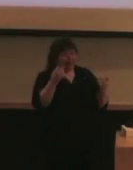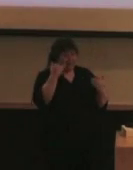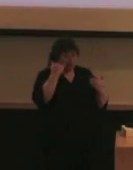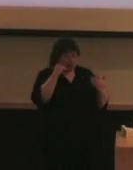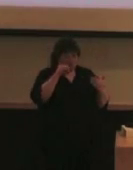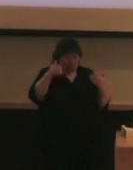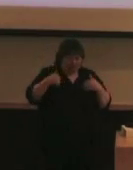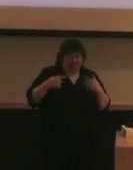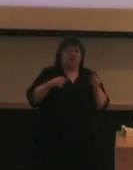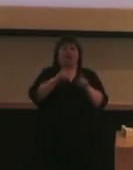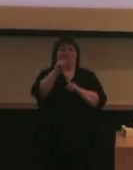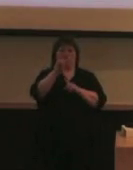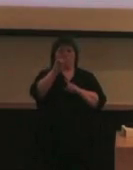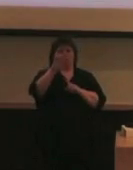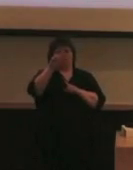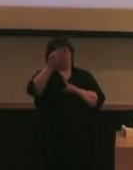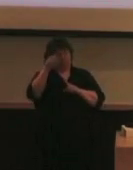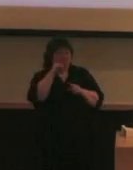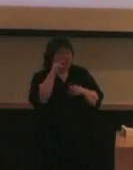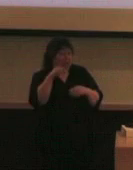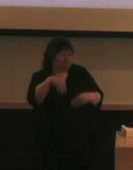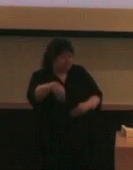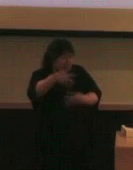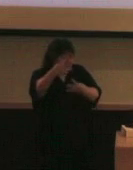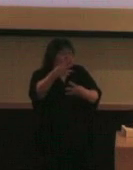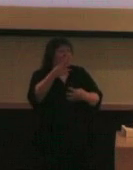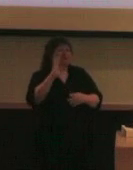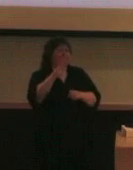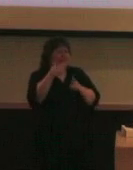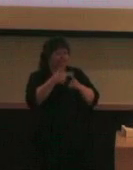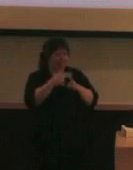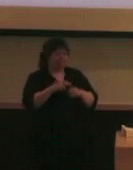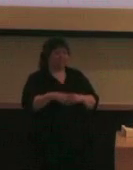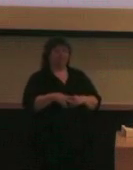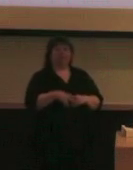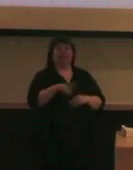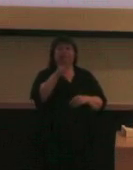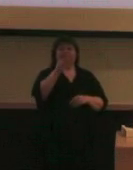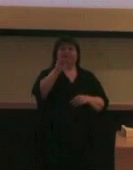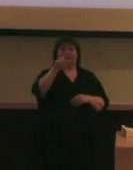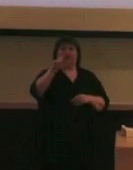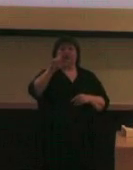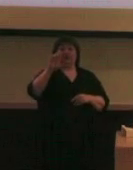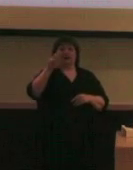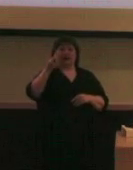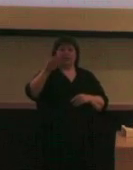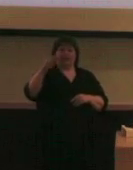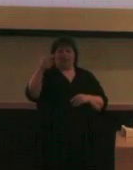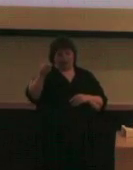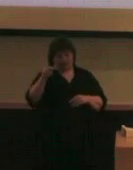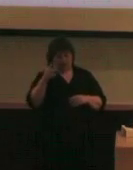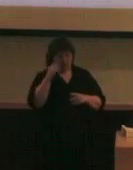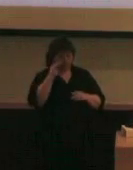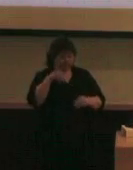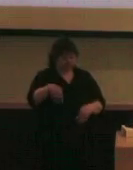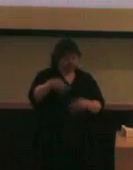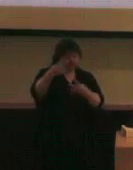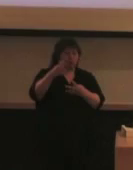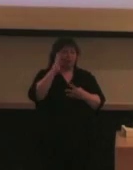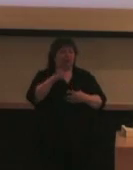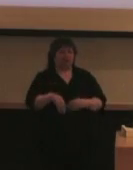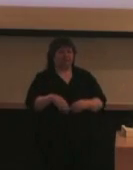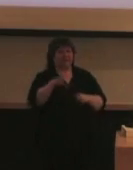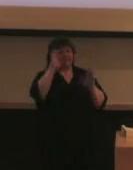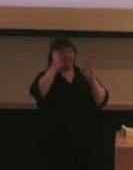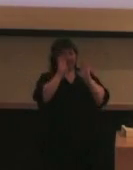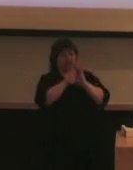don't have this presentation with you at the moment. You just put in there Neil Glickman. Anyways, this is a